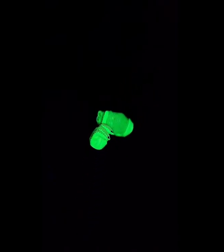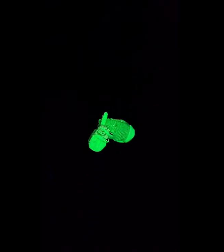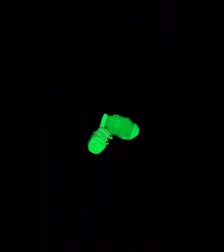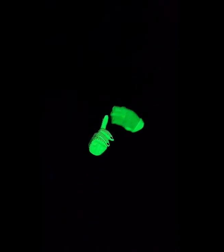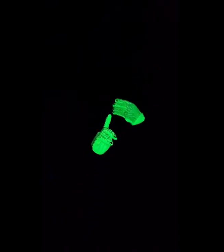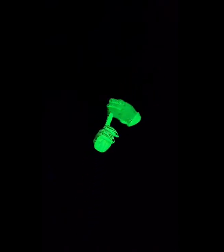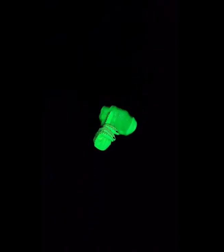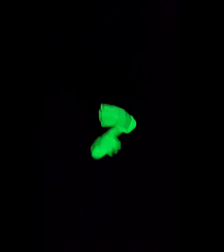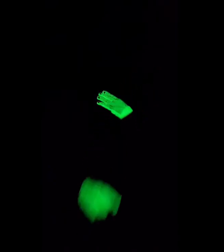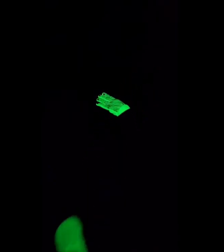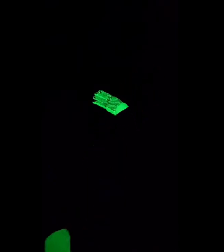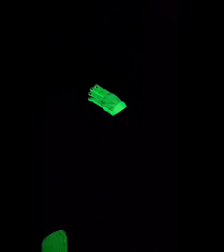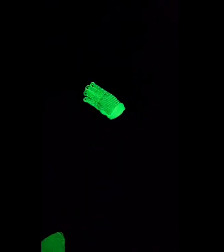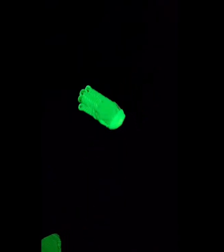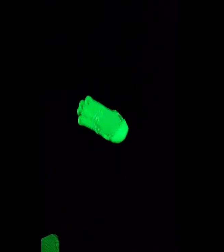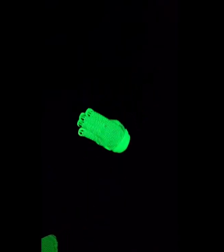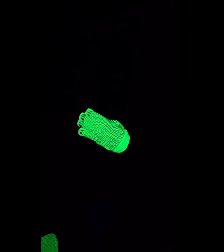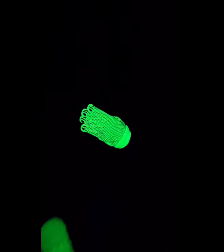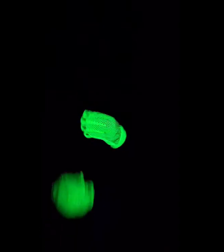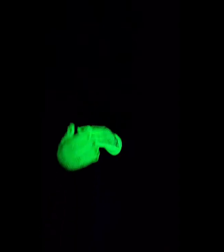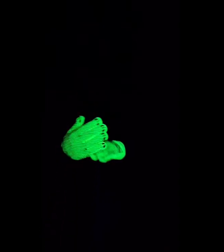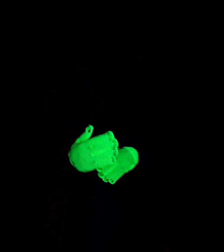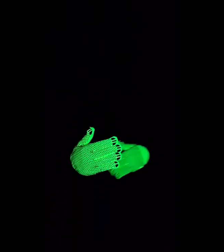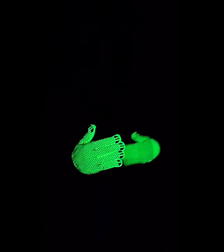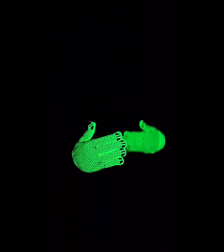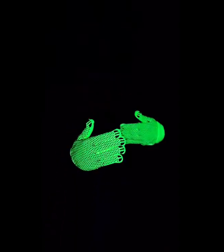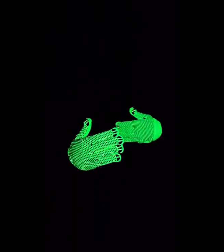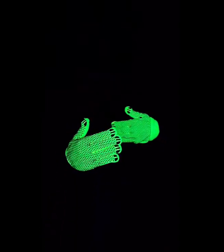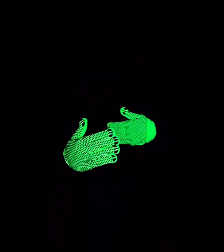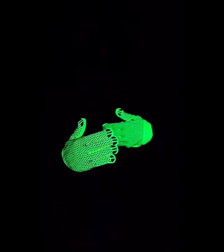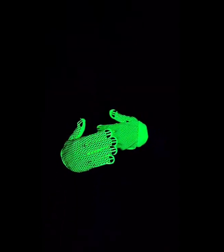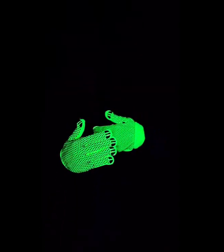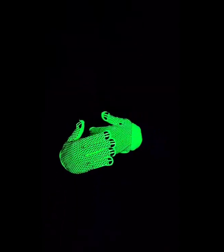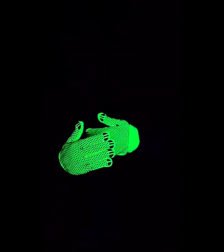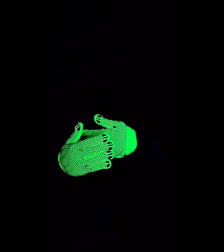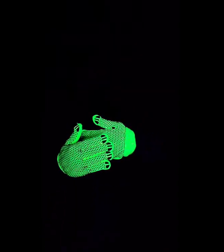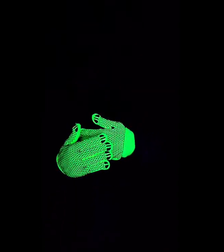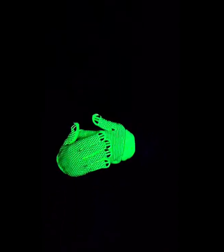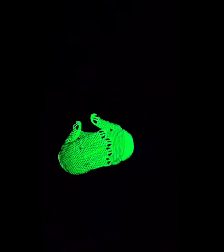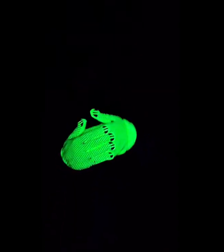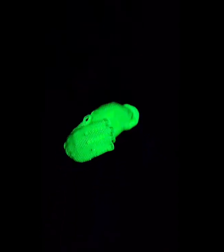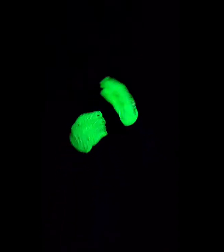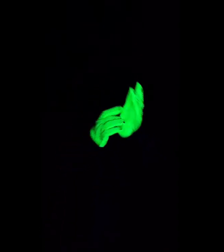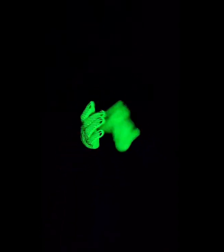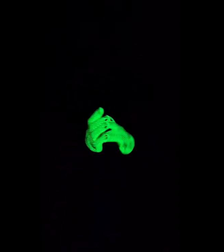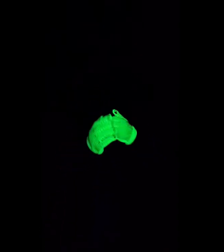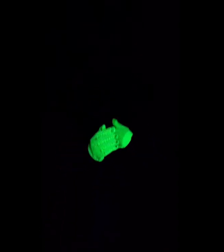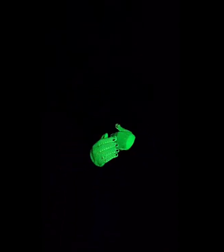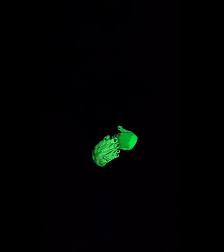you've been good All of my days Jesus, I